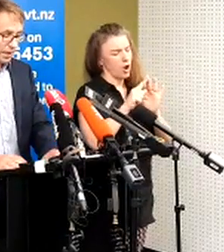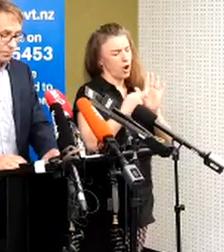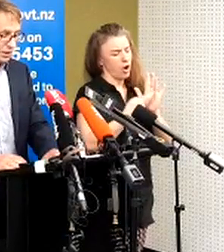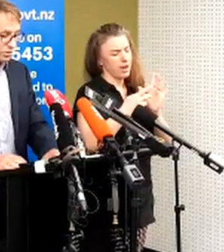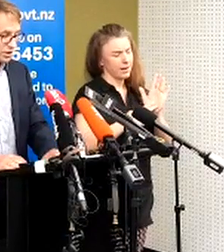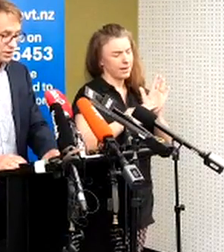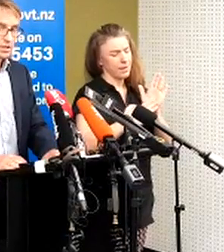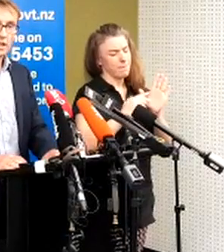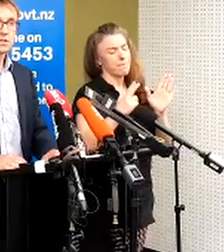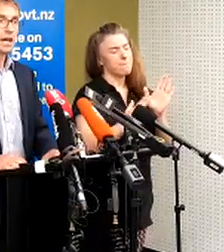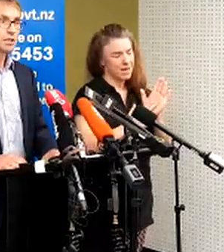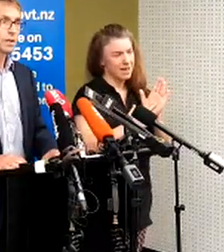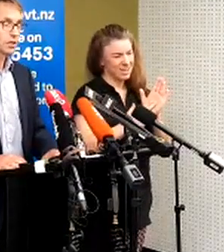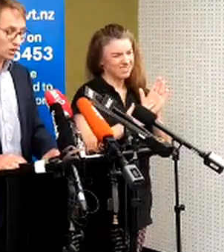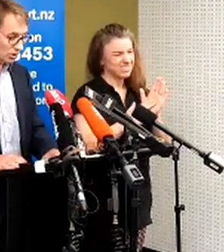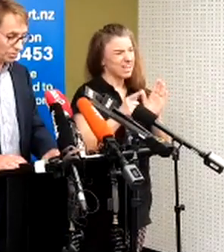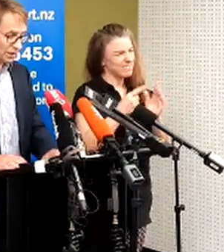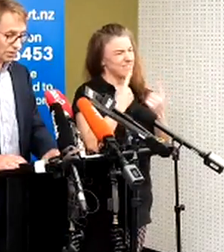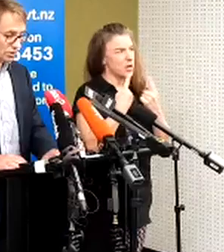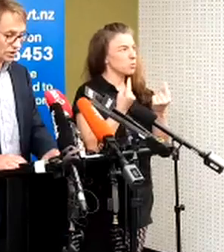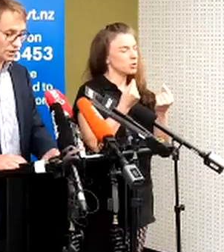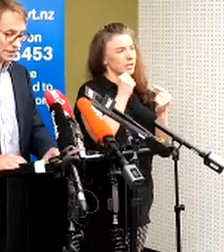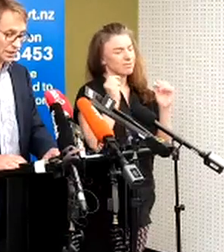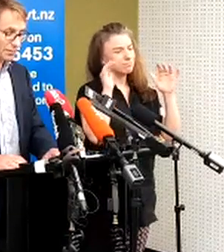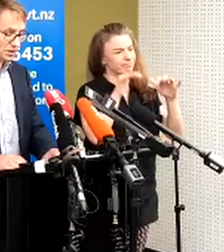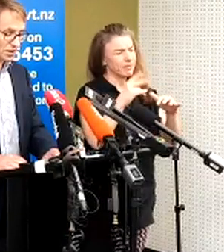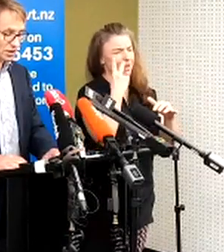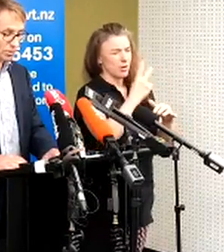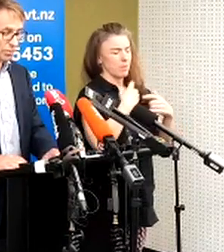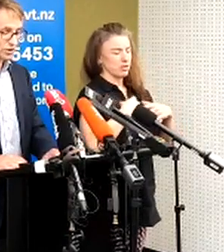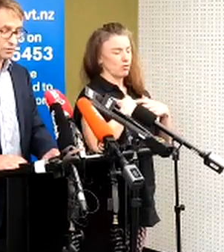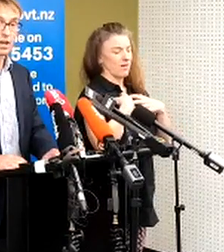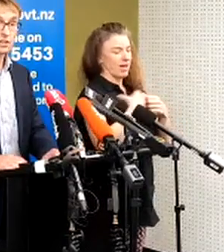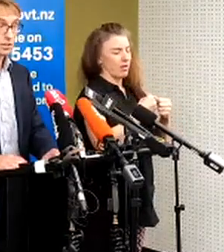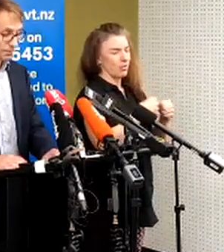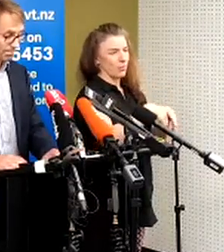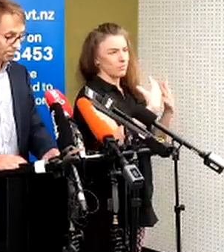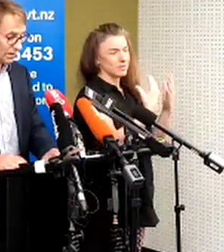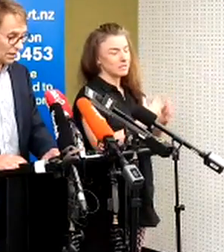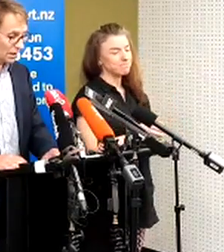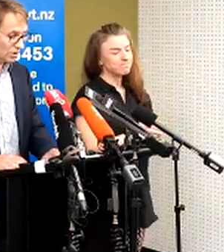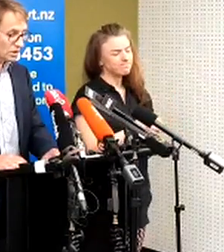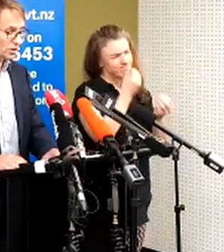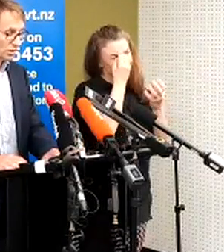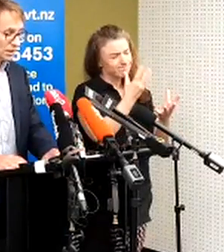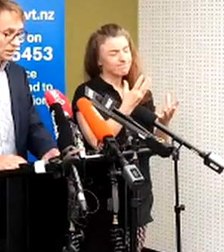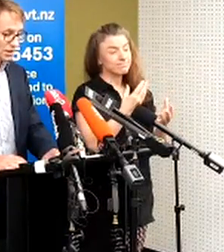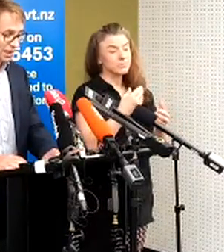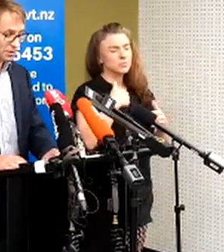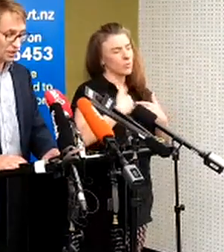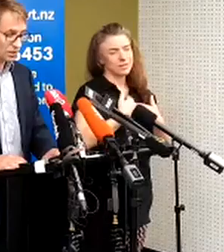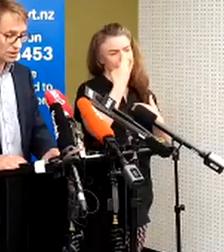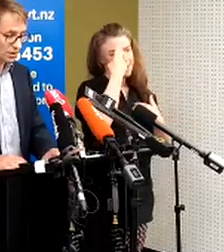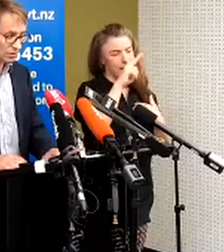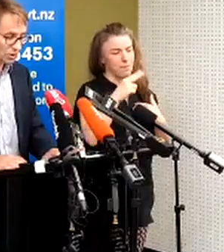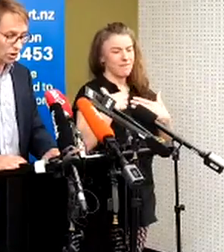advice about medical centres, as there has been continued media interest in naming centres with positive cases. There is no need to